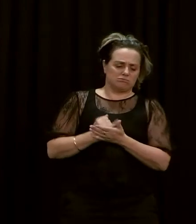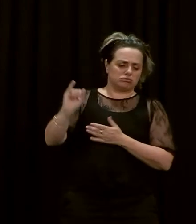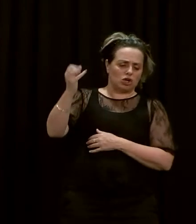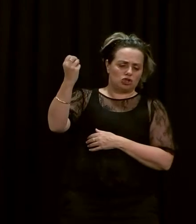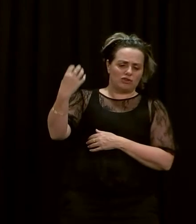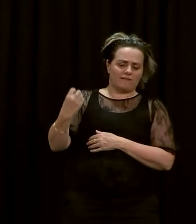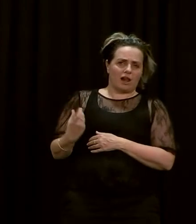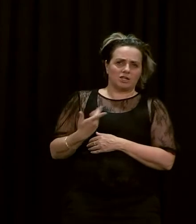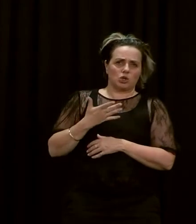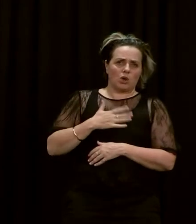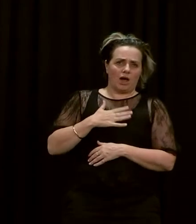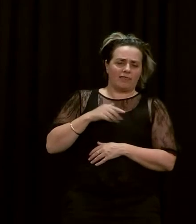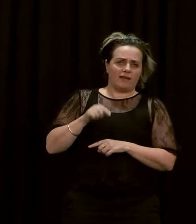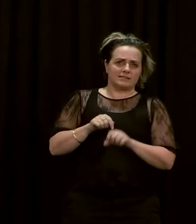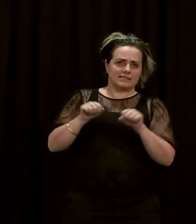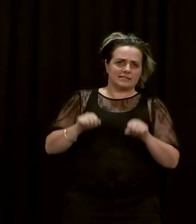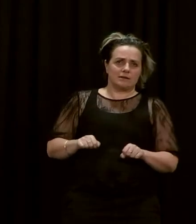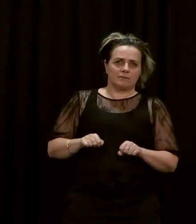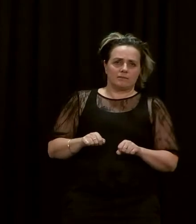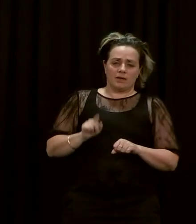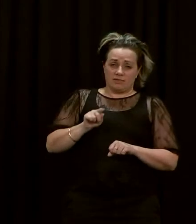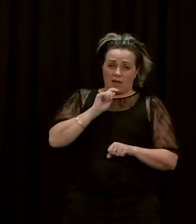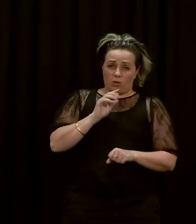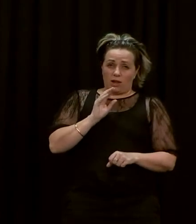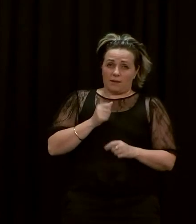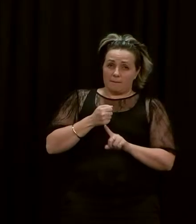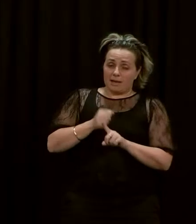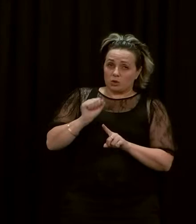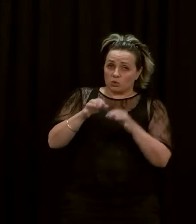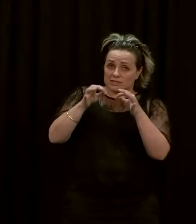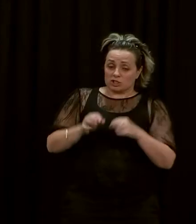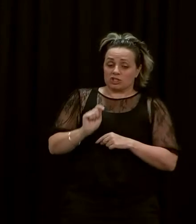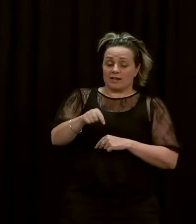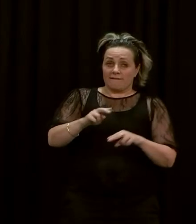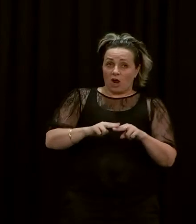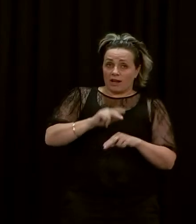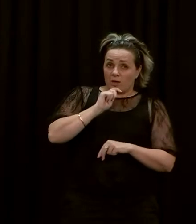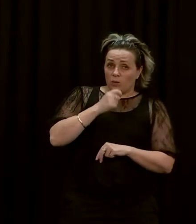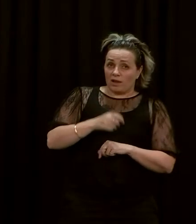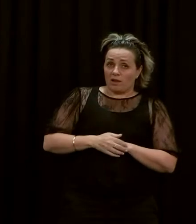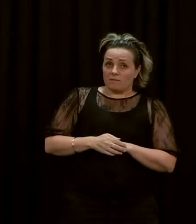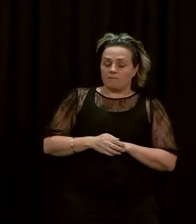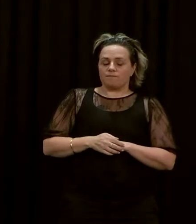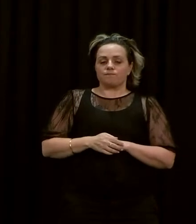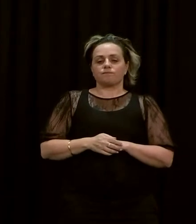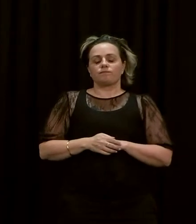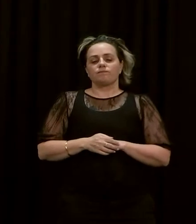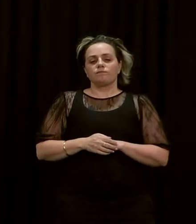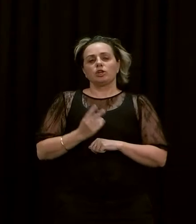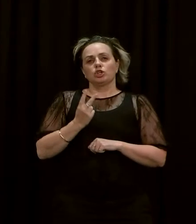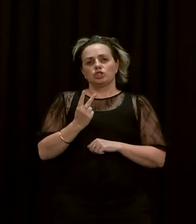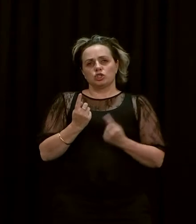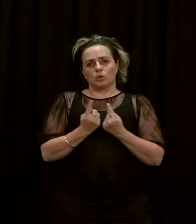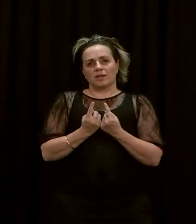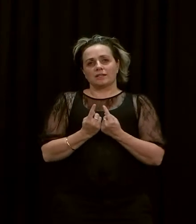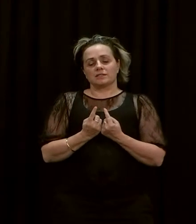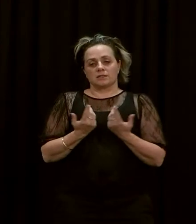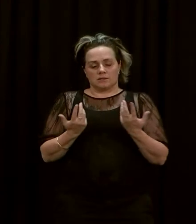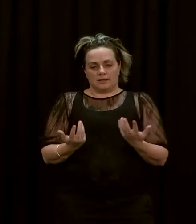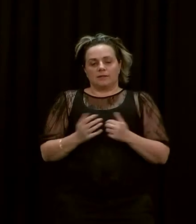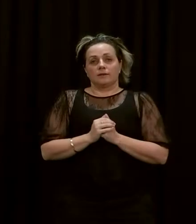much is that going to play into what's announced on Friday? So I guess I'd say 2 things. Firstly, yes, we